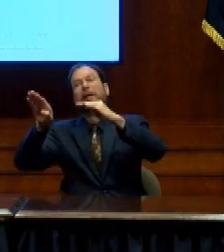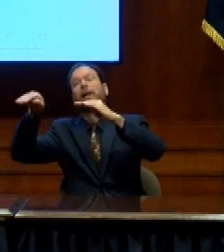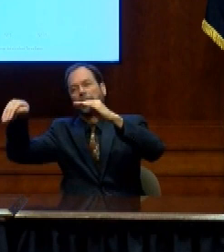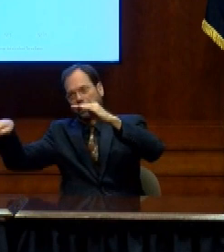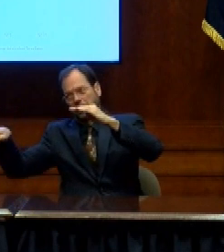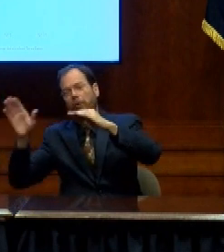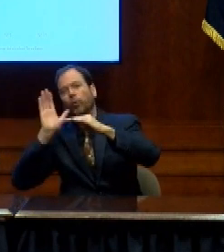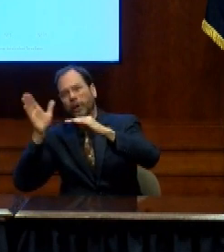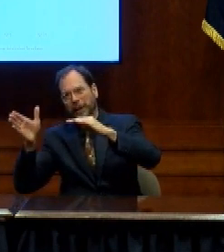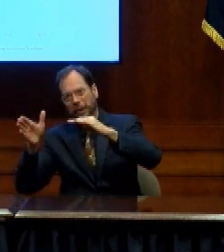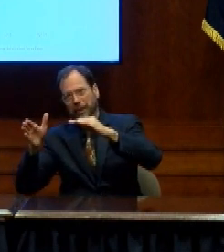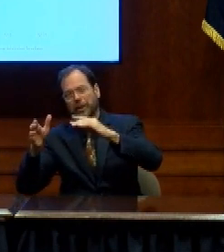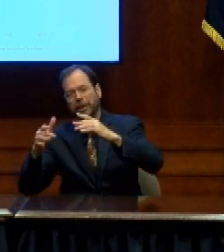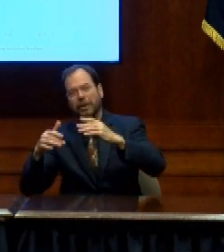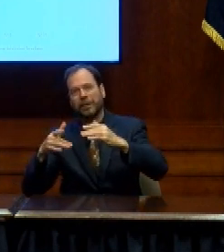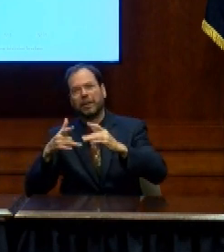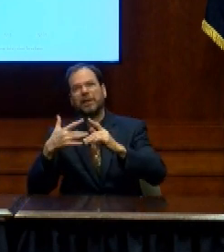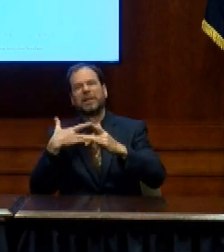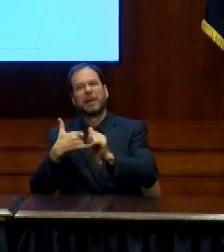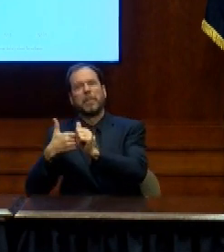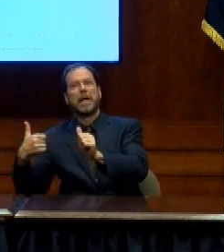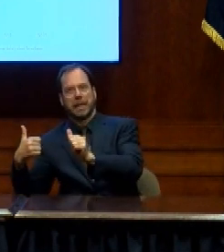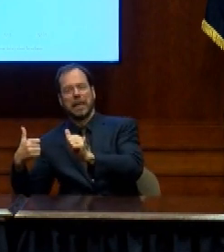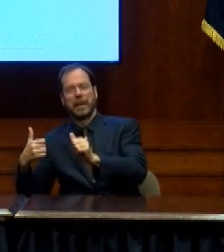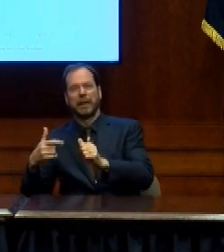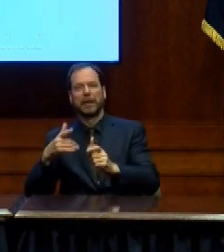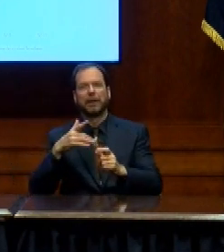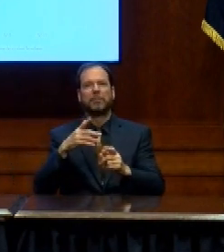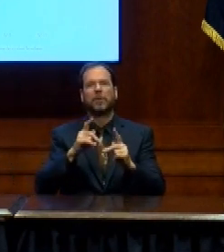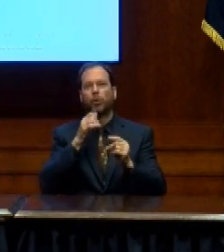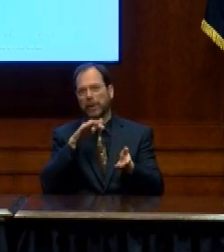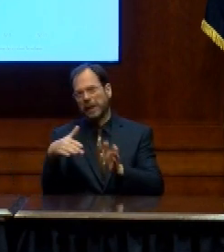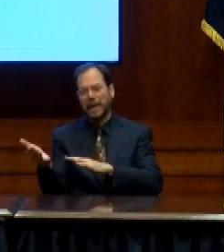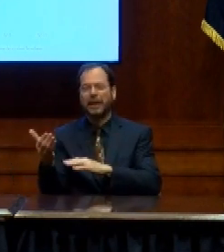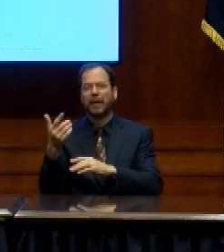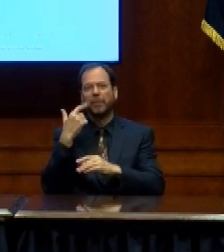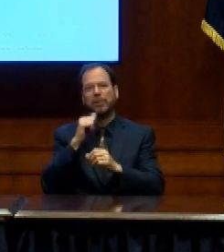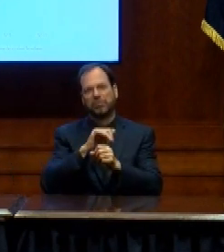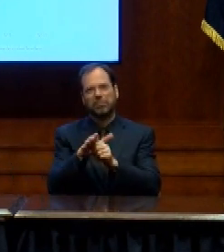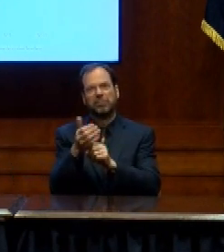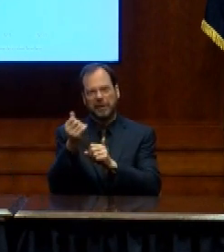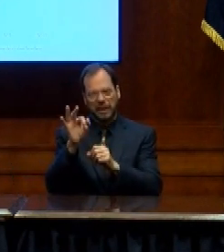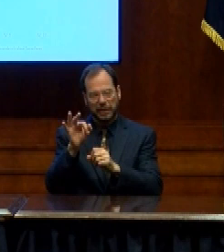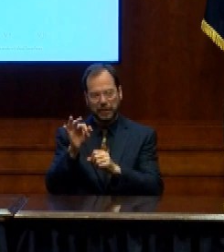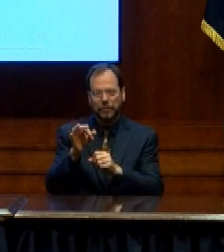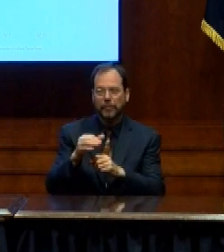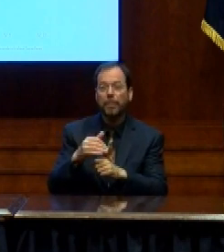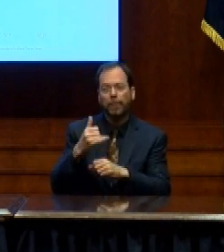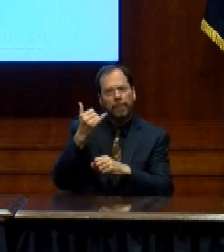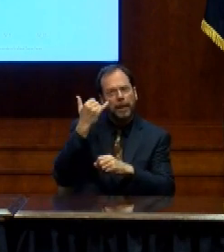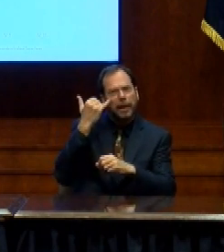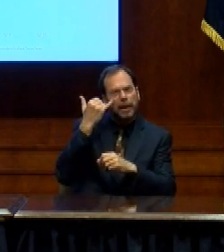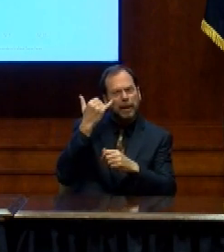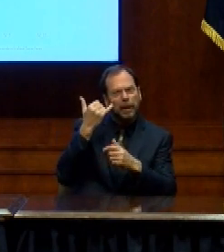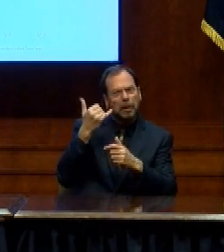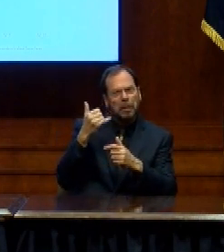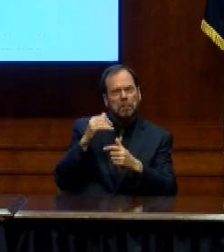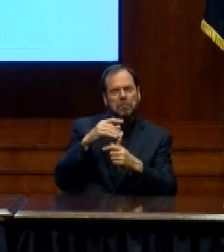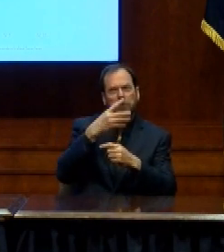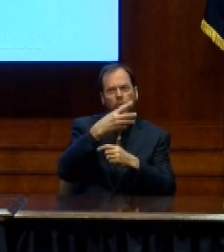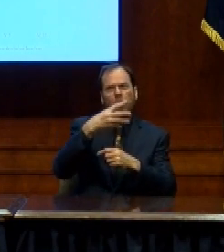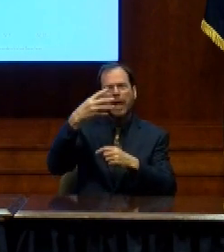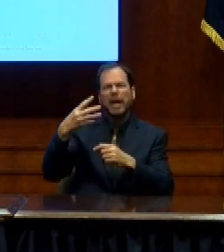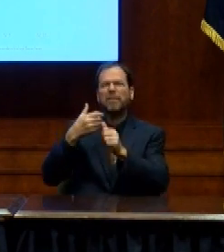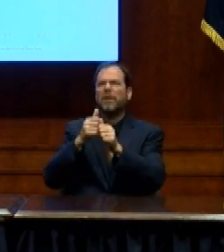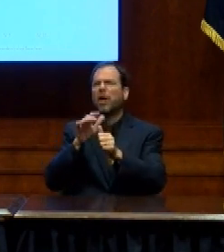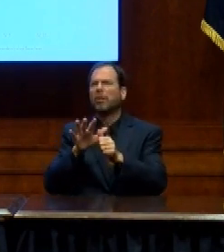a downturn in the total people who lose their lives because of COVID-19 if our graphs are consistent